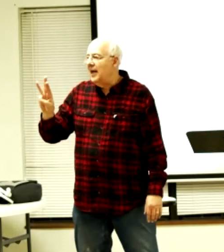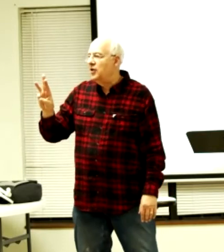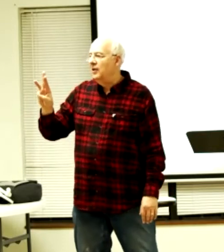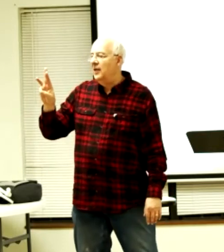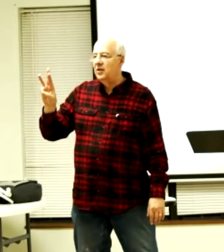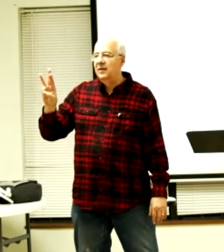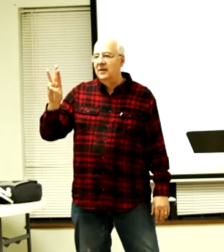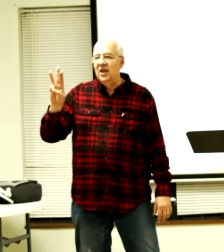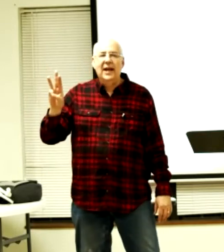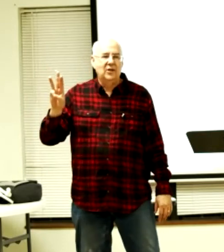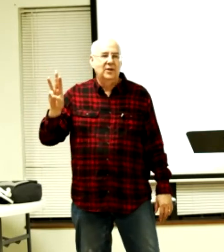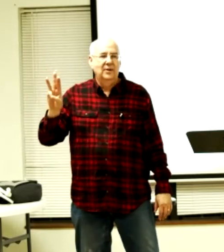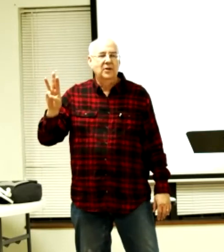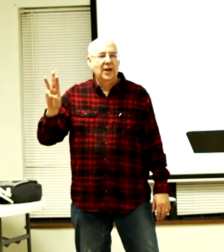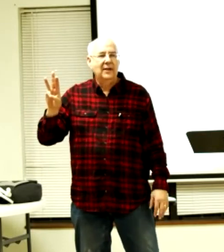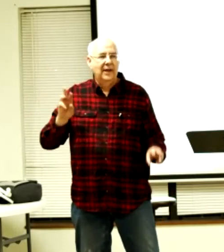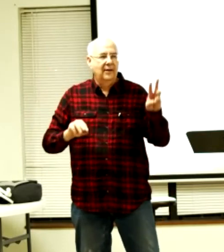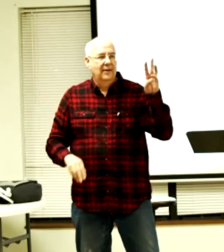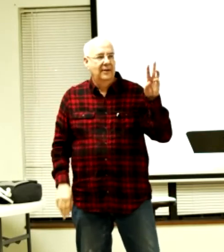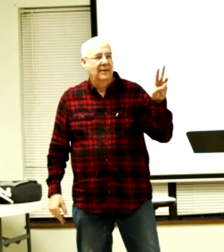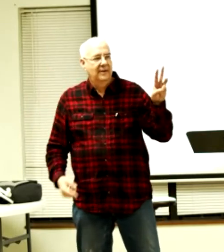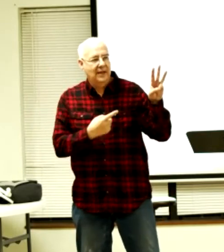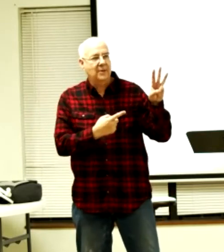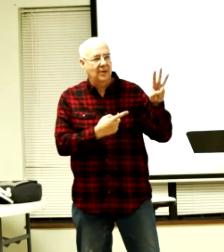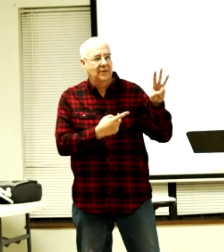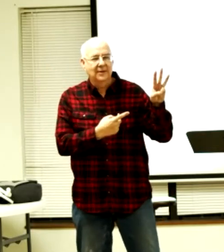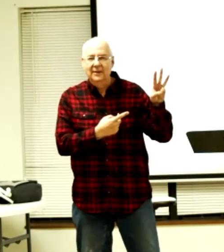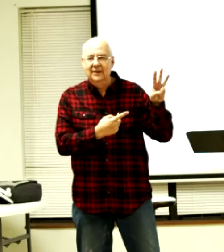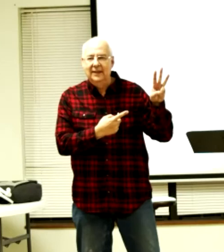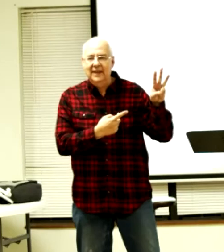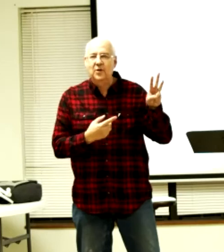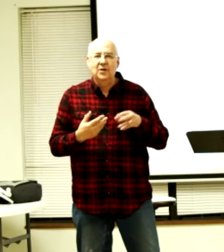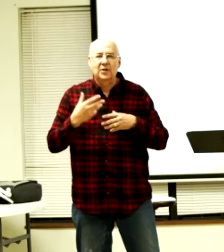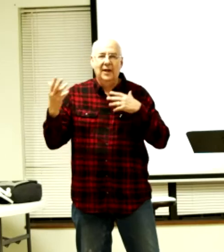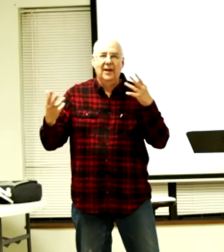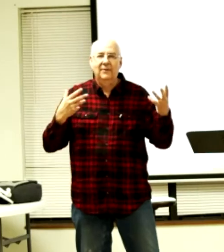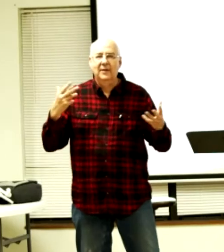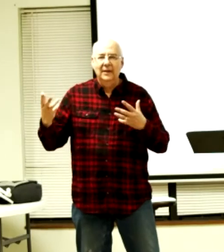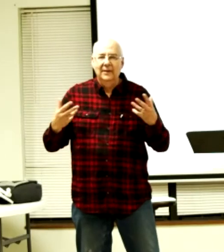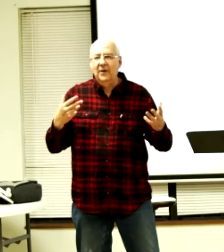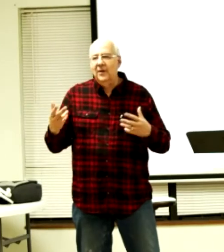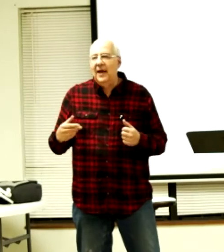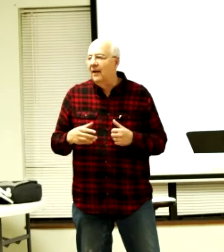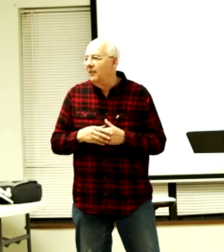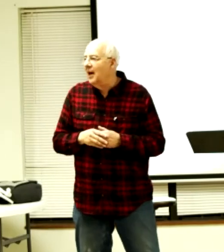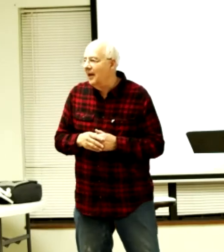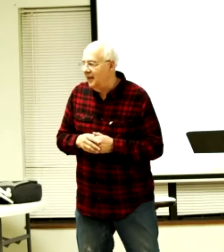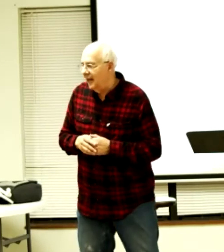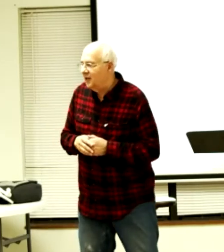yes, this 6 looks like the letter W. All right. So you just kind of have to figure that out from context.